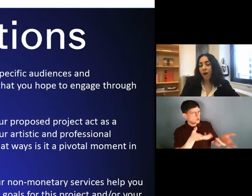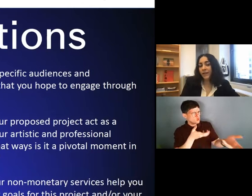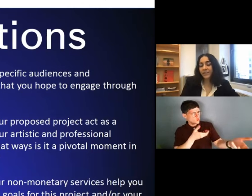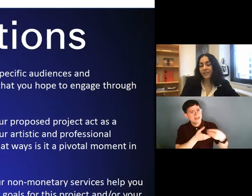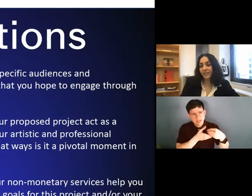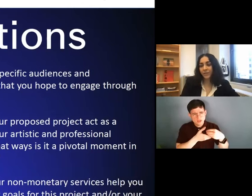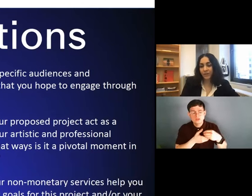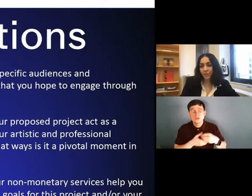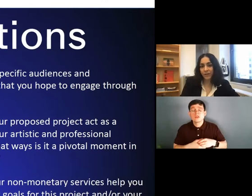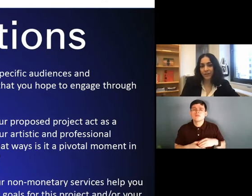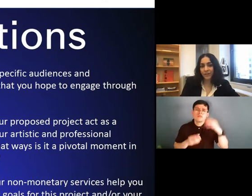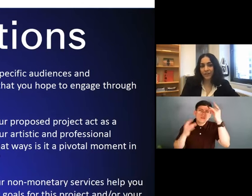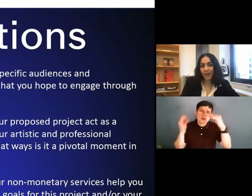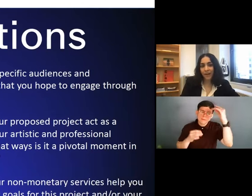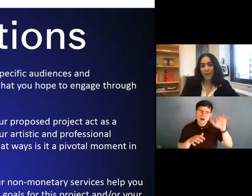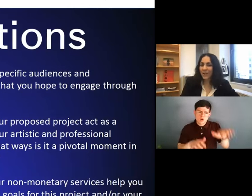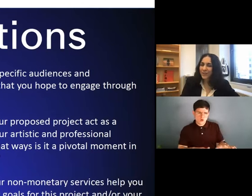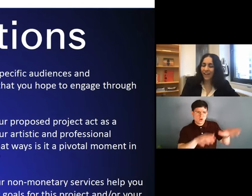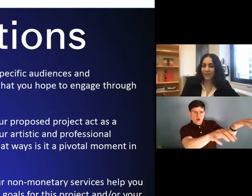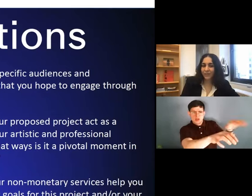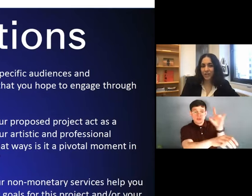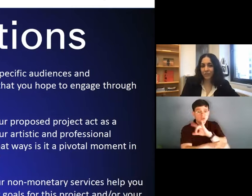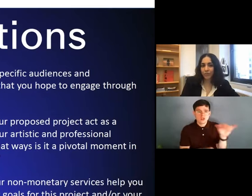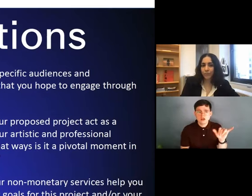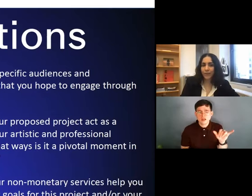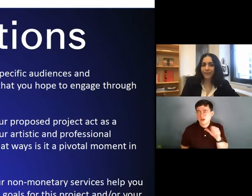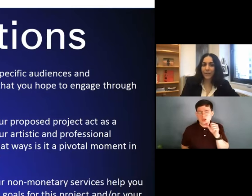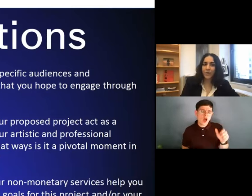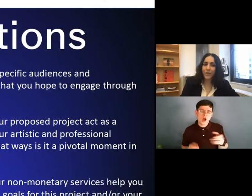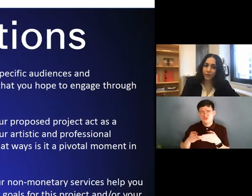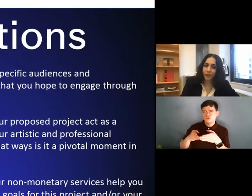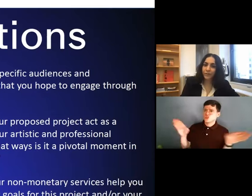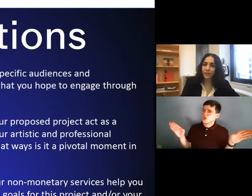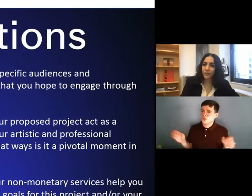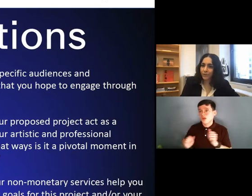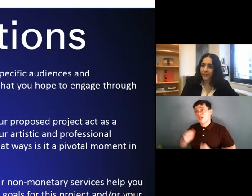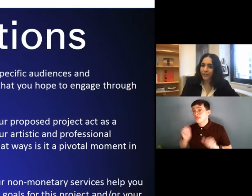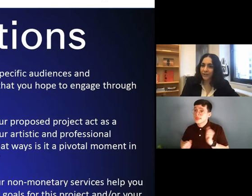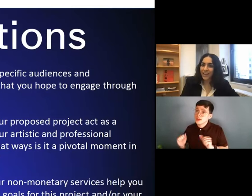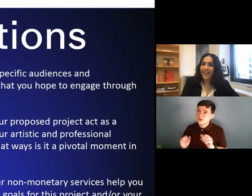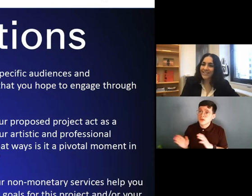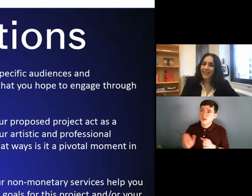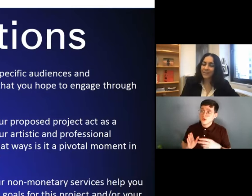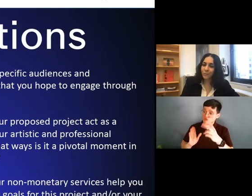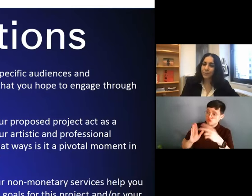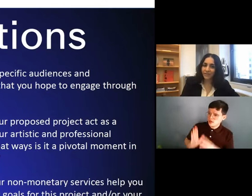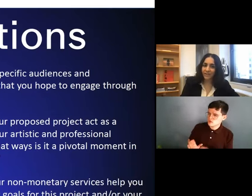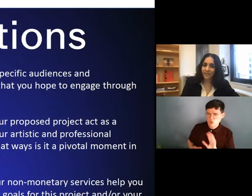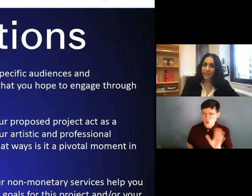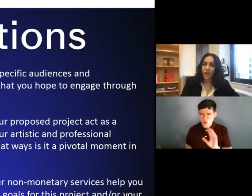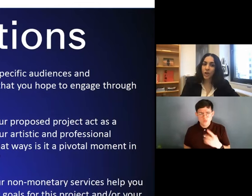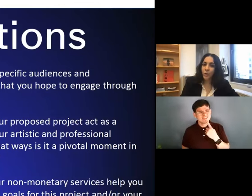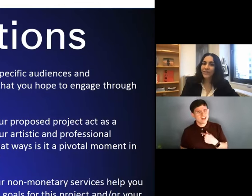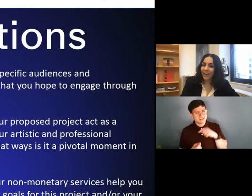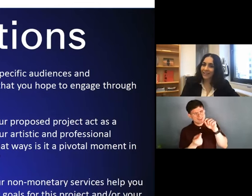about audiences for this question outside of a general grouping like theater lovers or readers, and tell us more